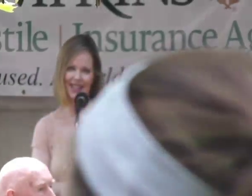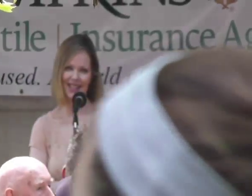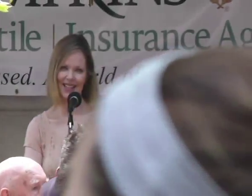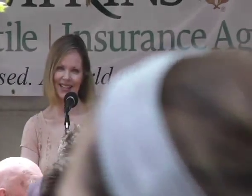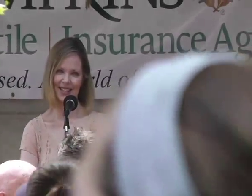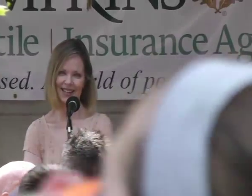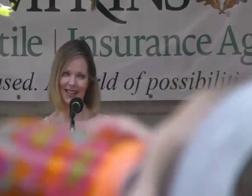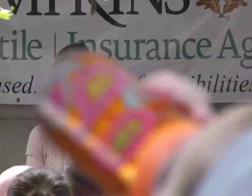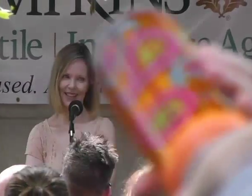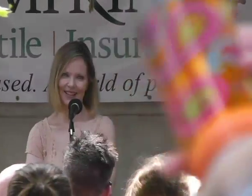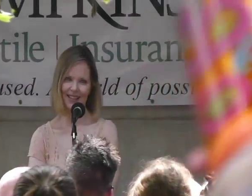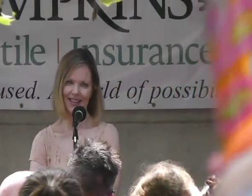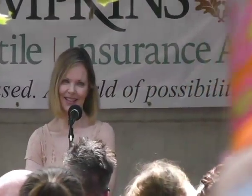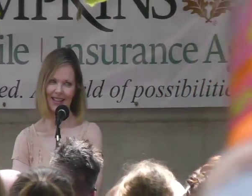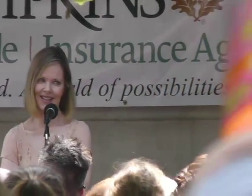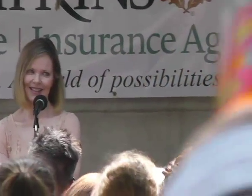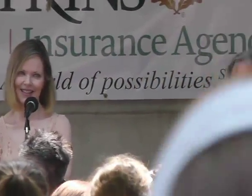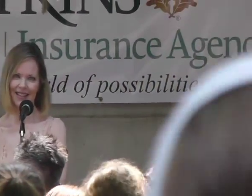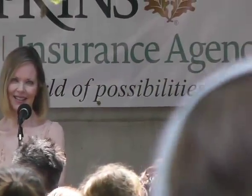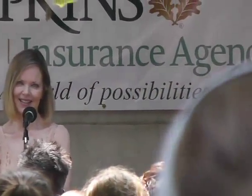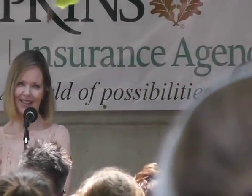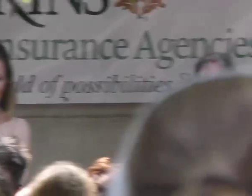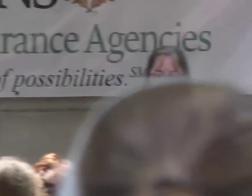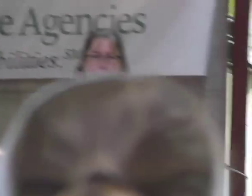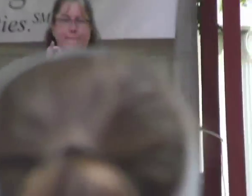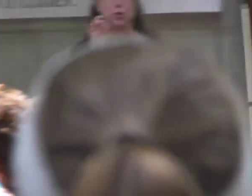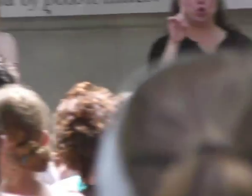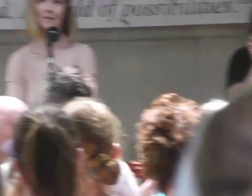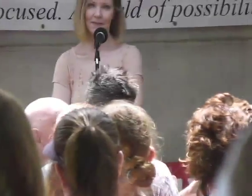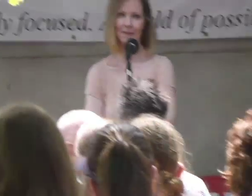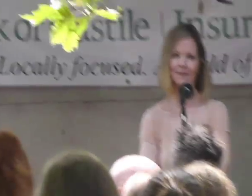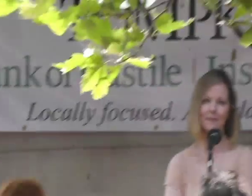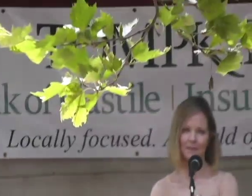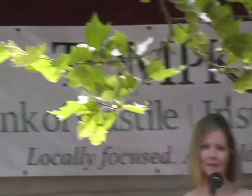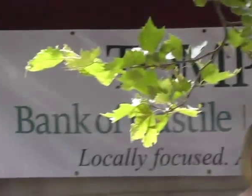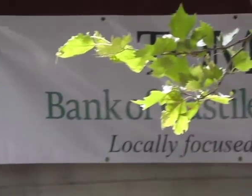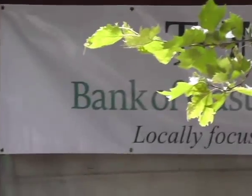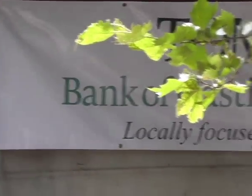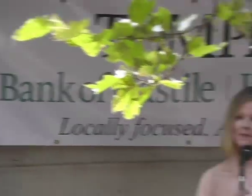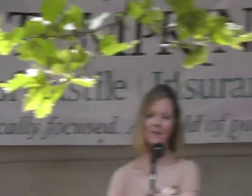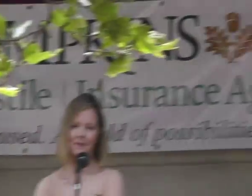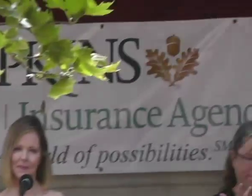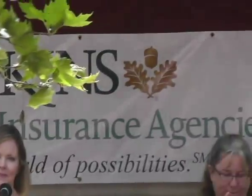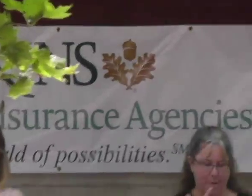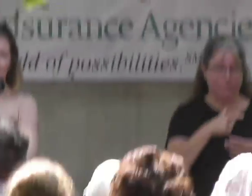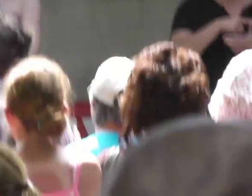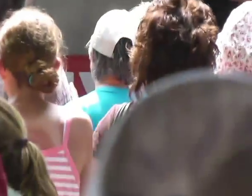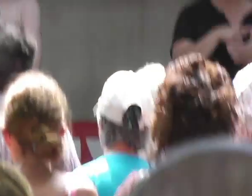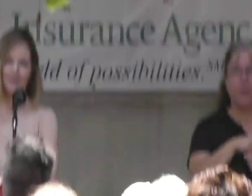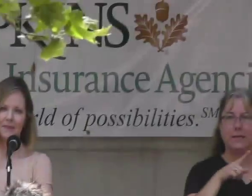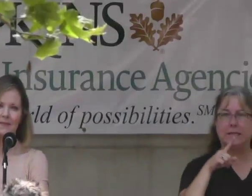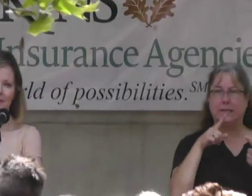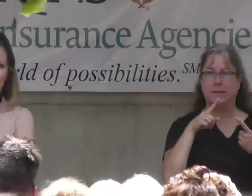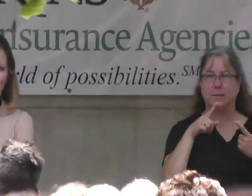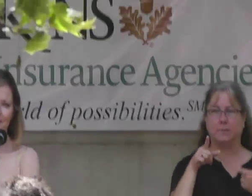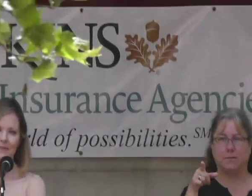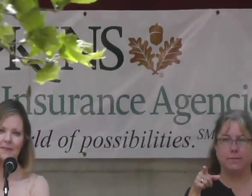1, what was your most favorite episode you ever enjoyed with the filming of the Little House series?